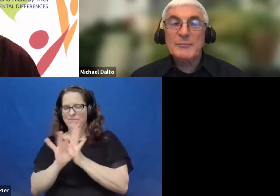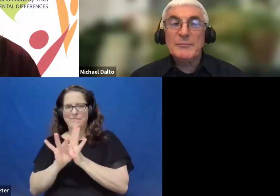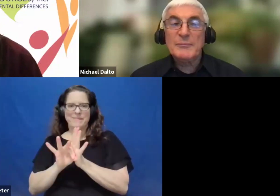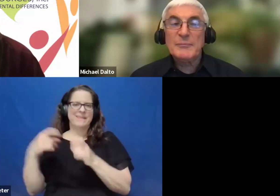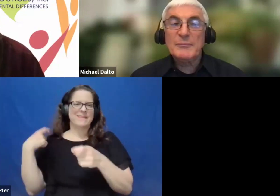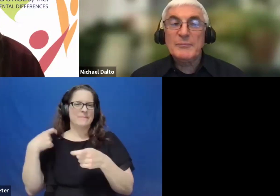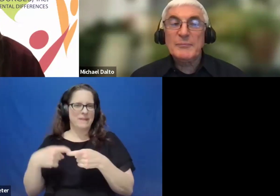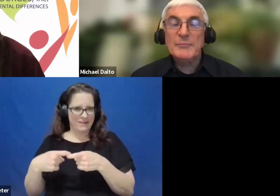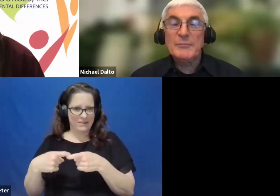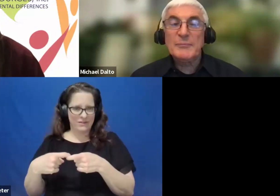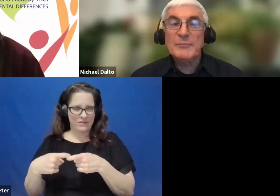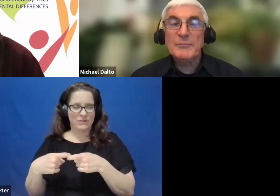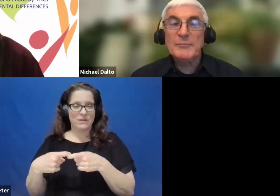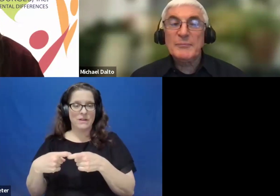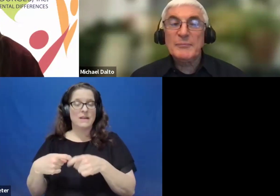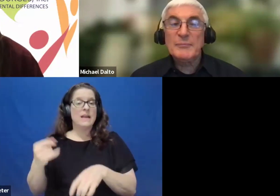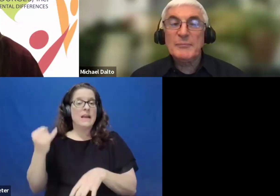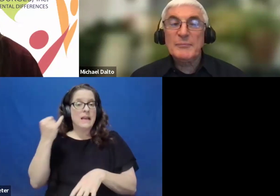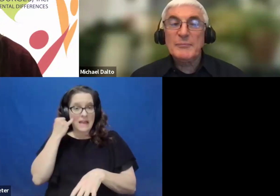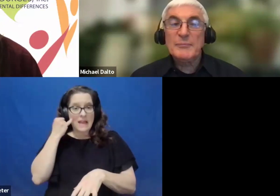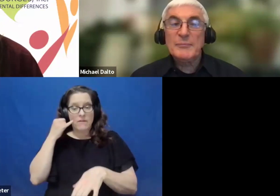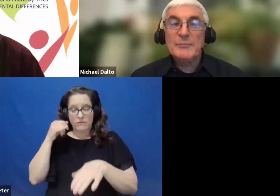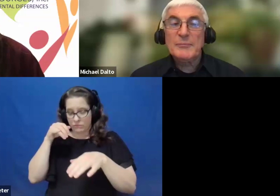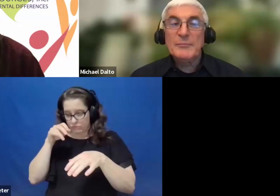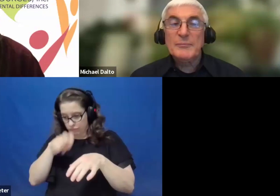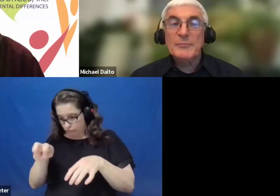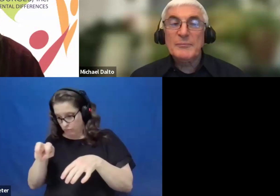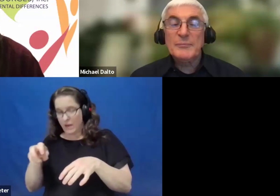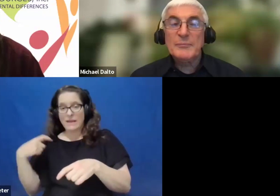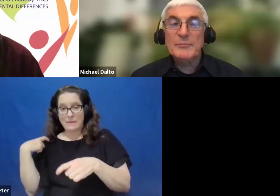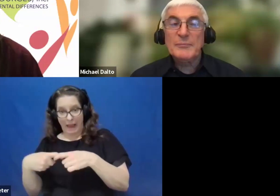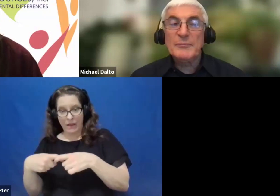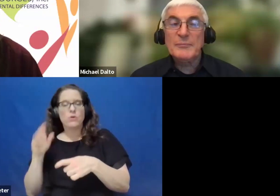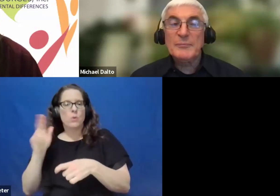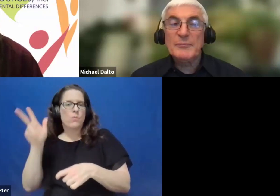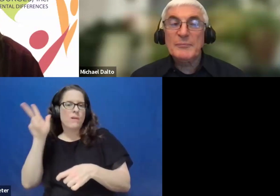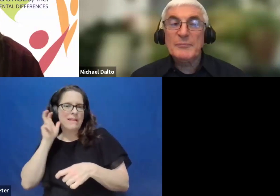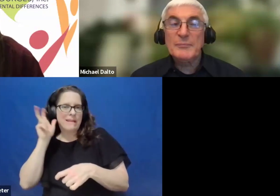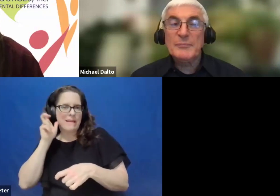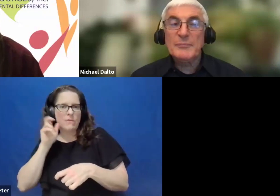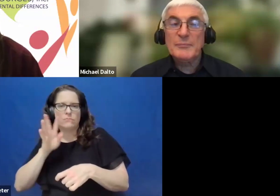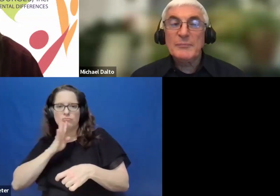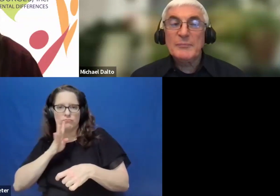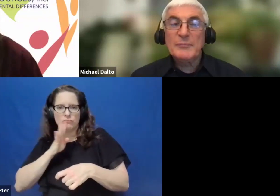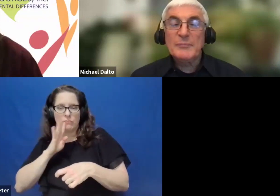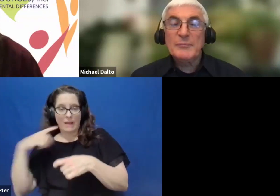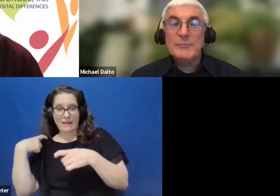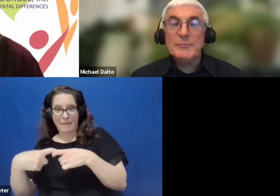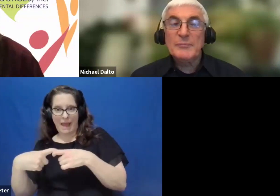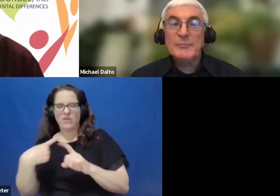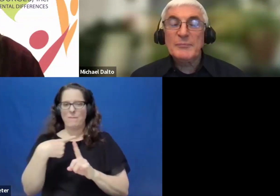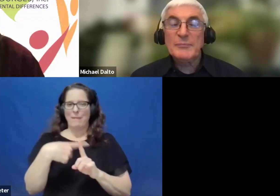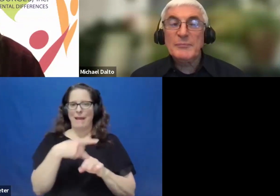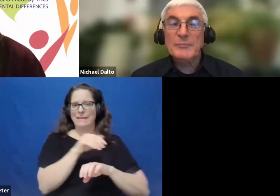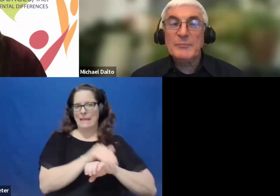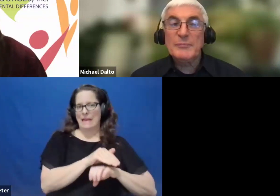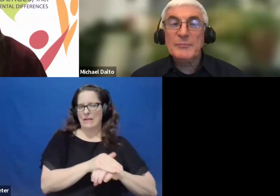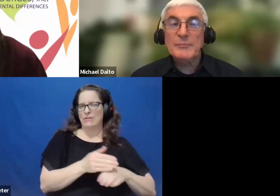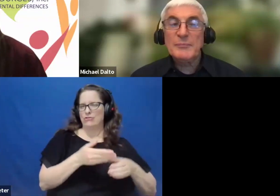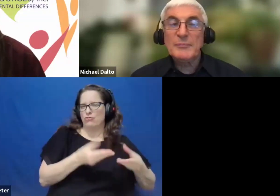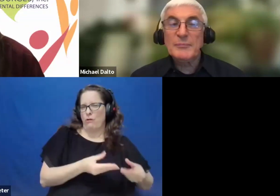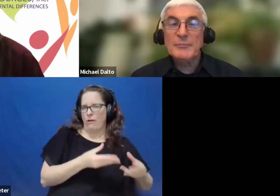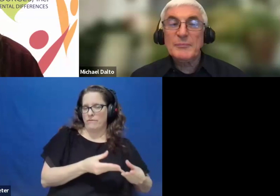channel. Participants in a language channel will hear the translated audio and also the original audio at a lower